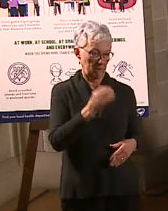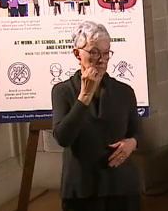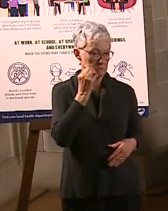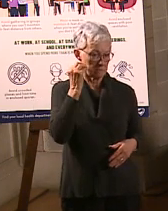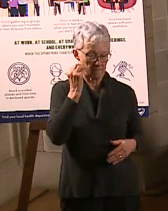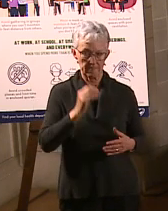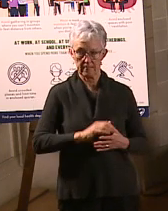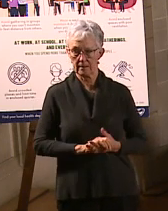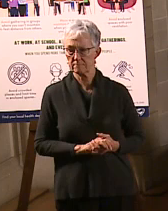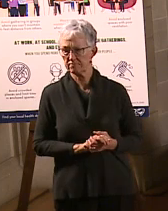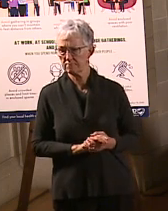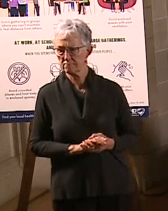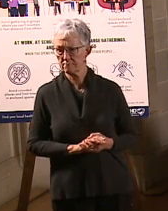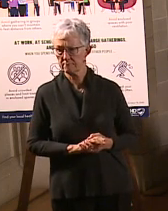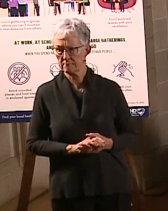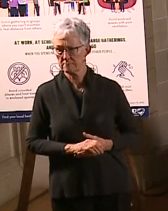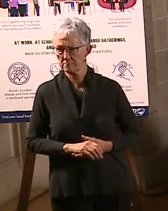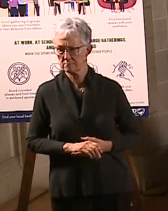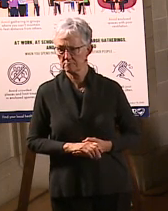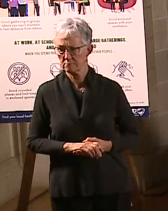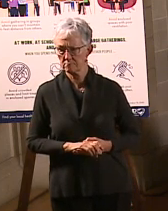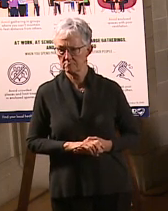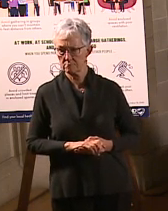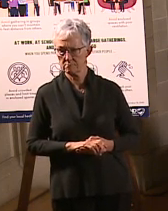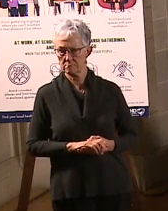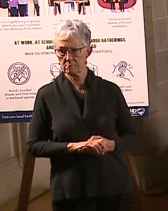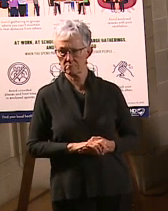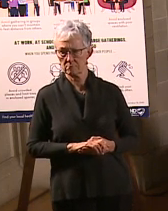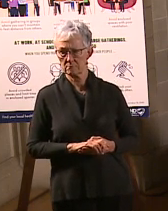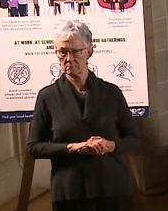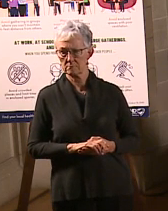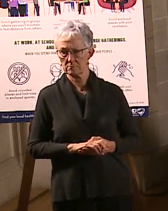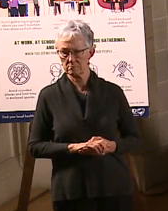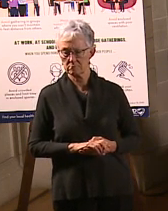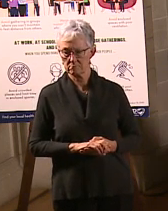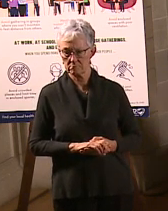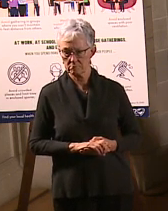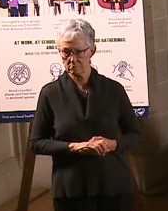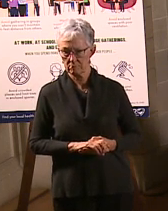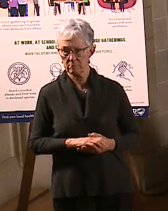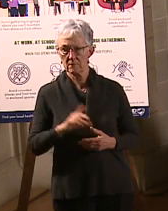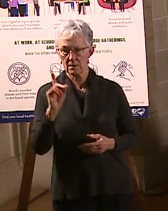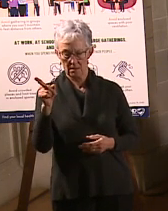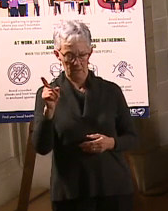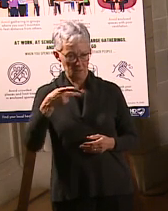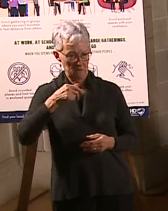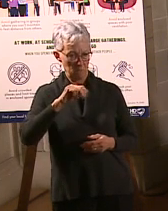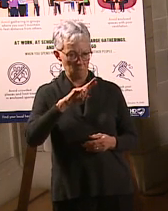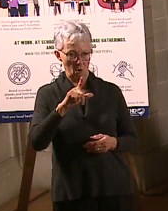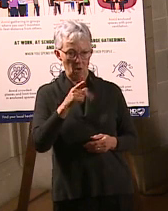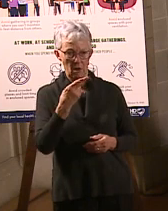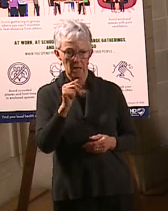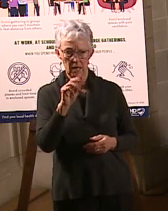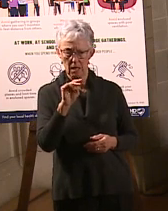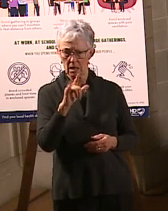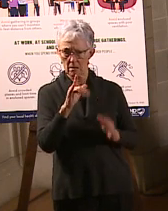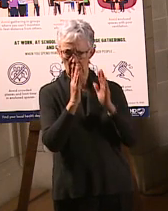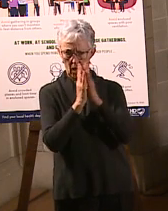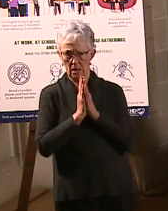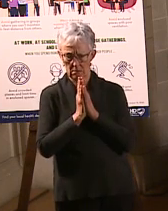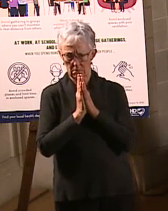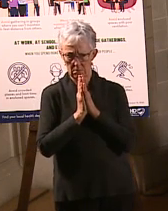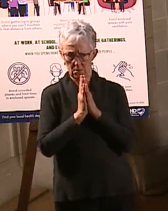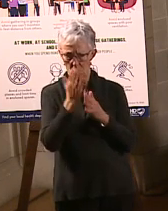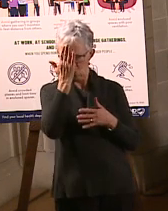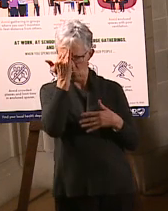slipped in per capita vaccinations? We were top 5 at one point. Now we are 19. So Paul Hamill's asking, why are we slipping